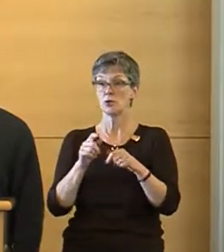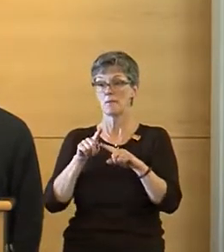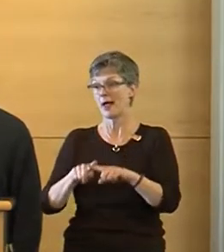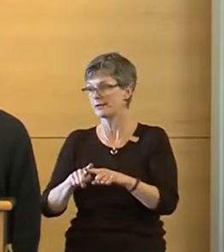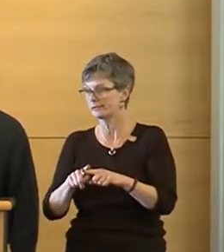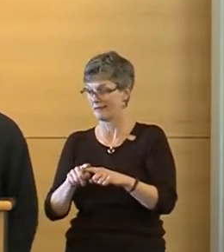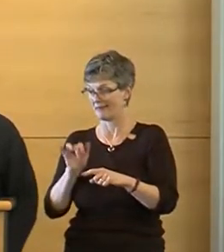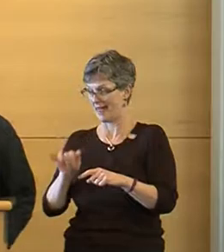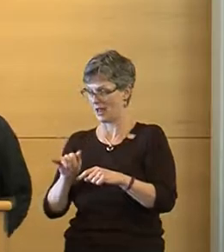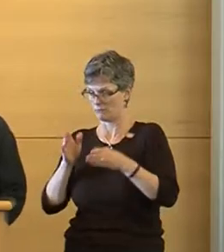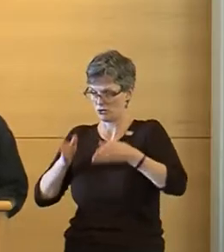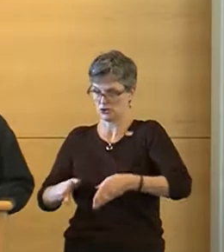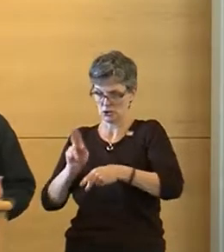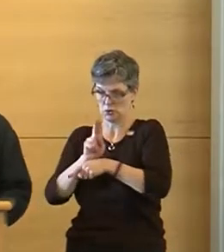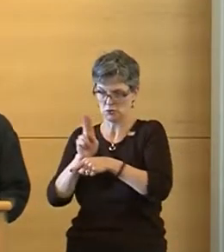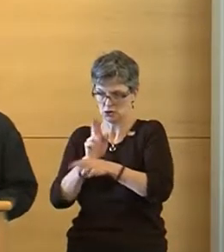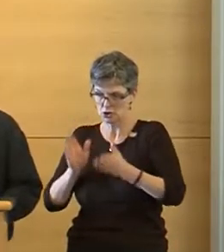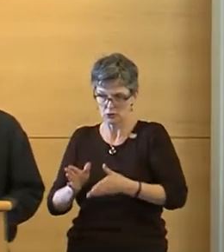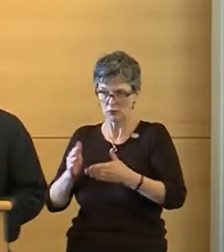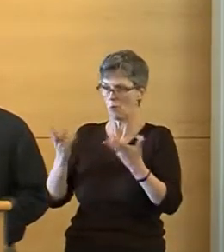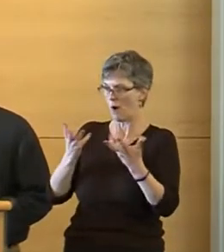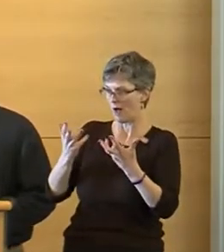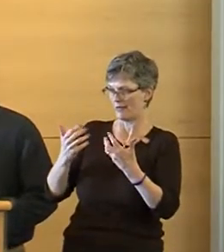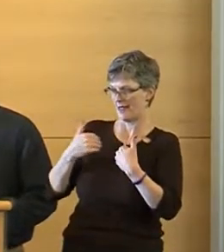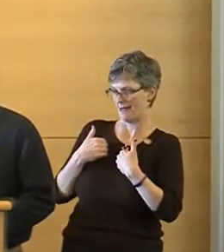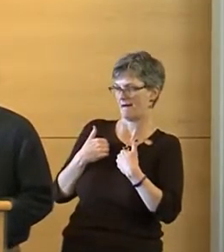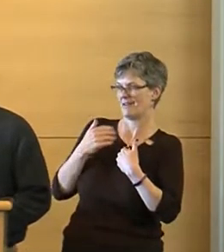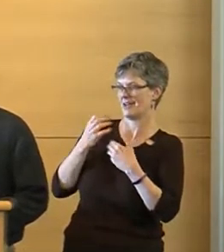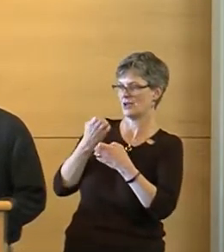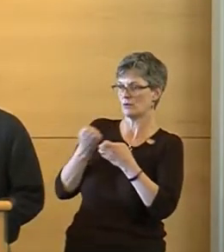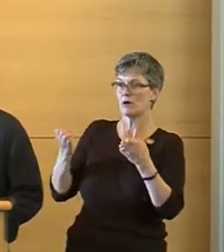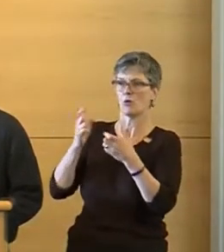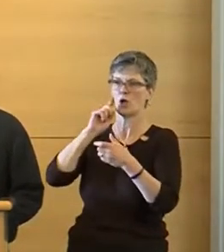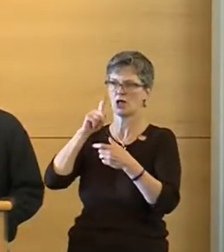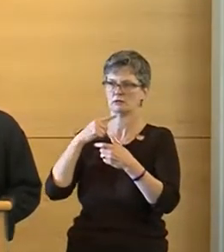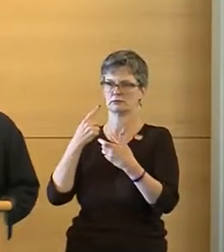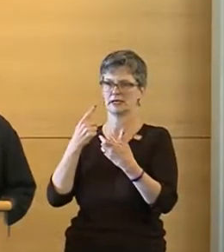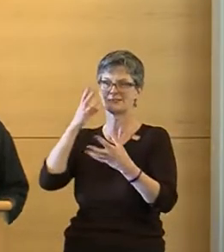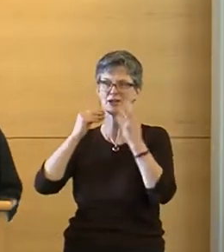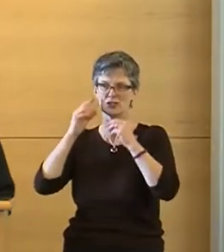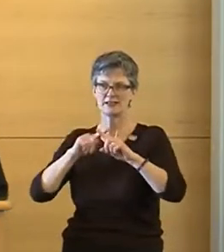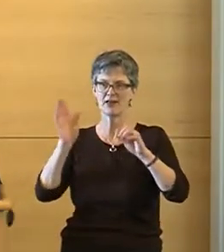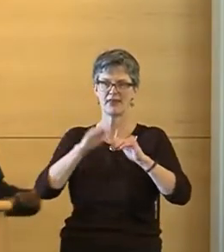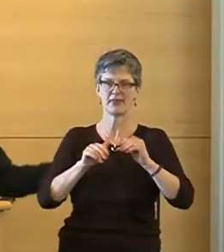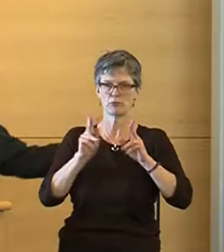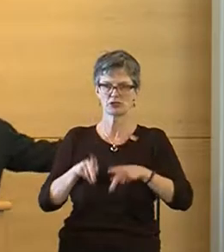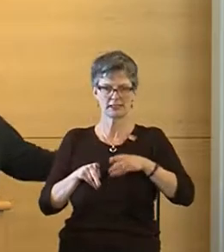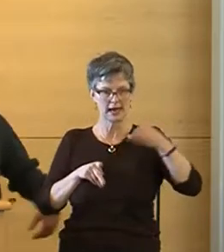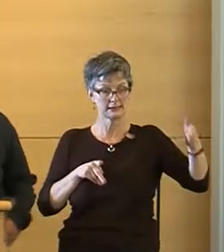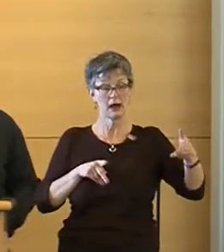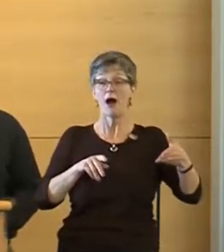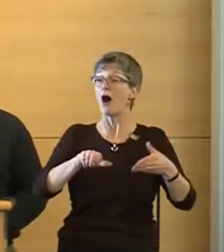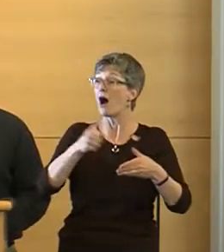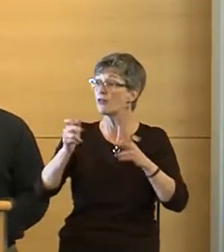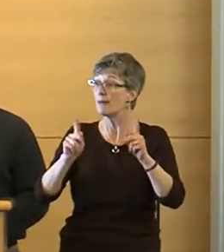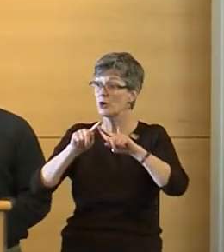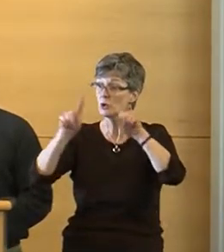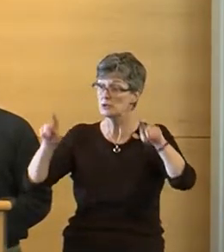got Windows mobile devices, and the experience on each of these devices is going to be